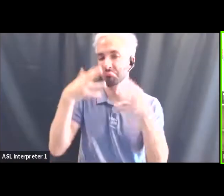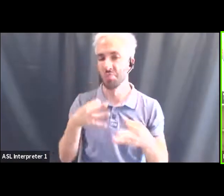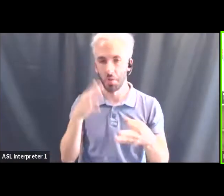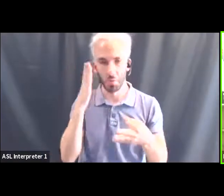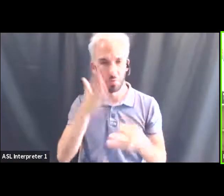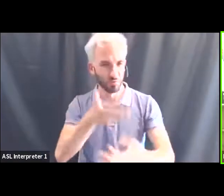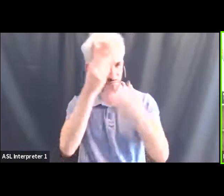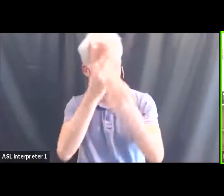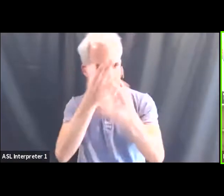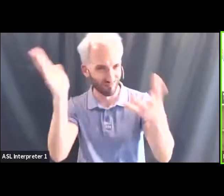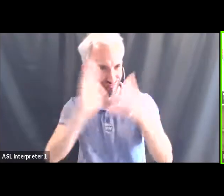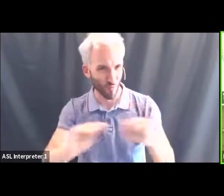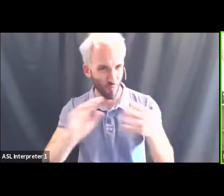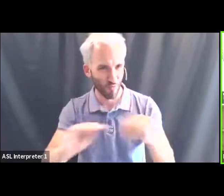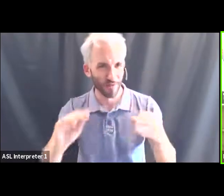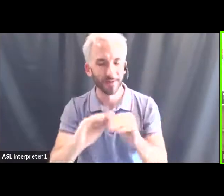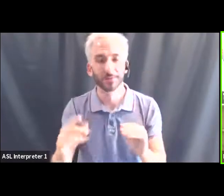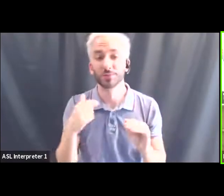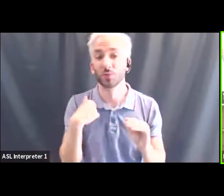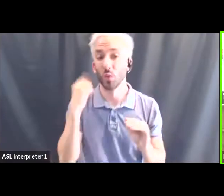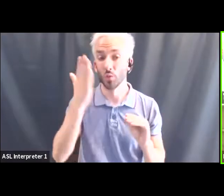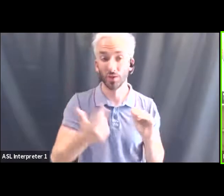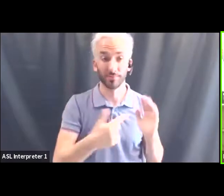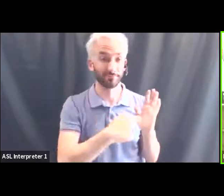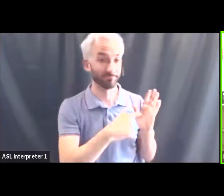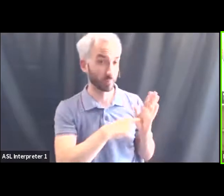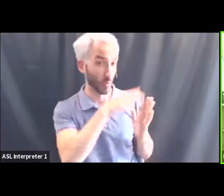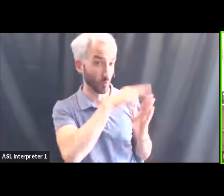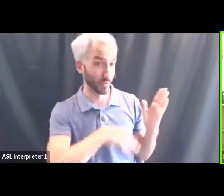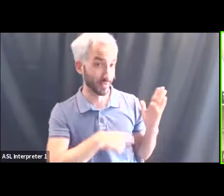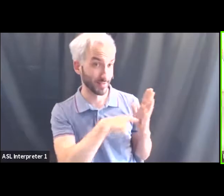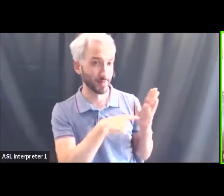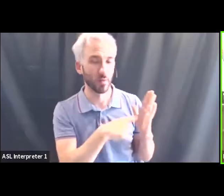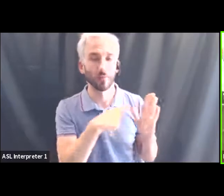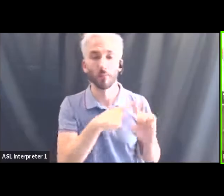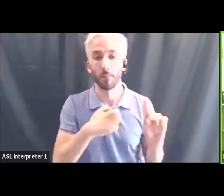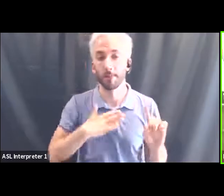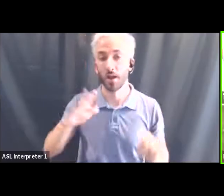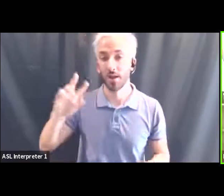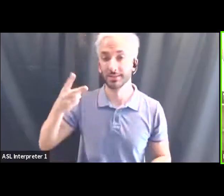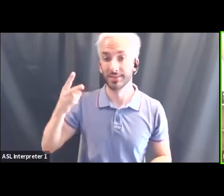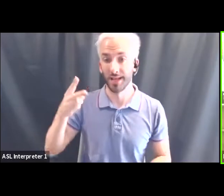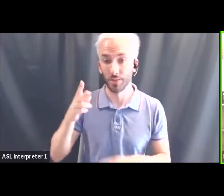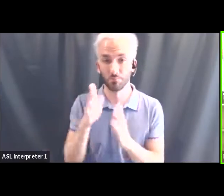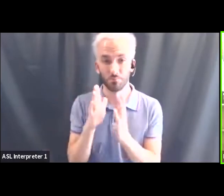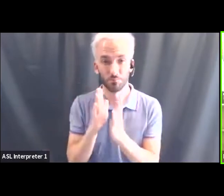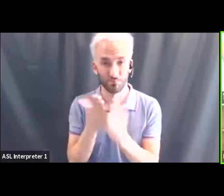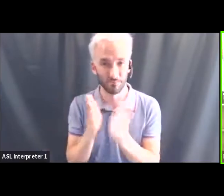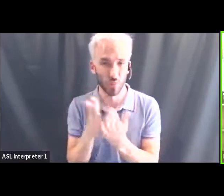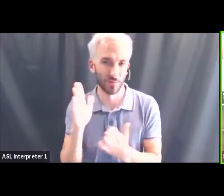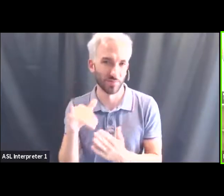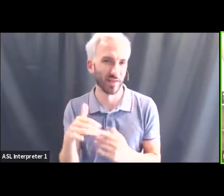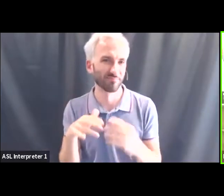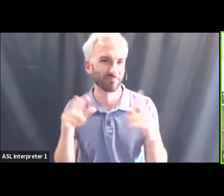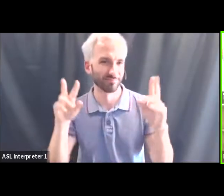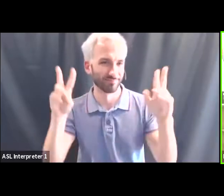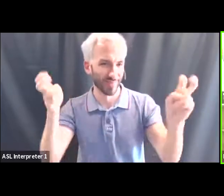gonna do a bit of reading from my second book, Small, Broke, and Kind of